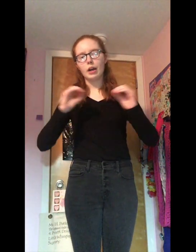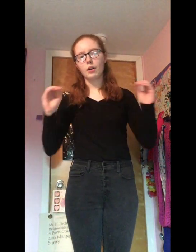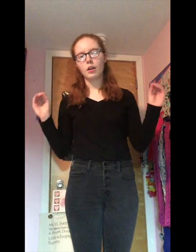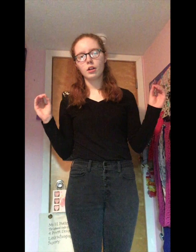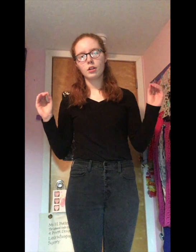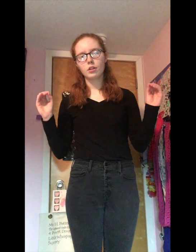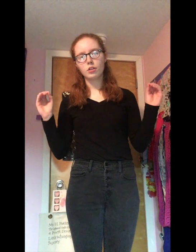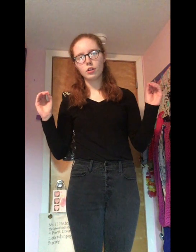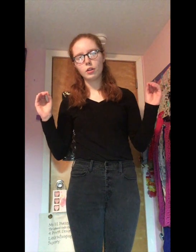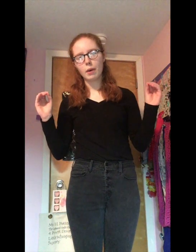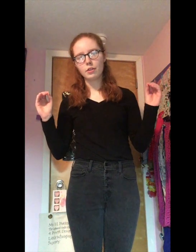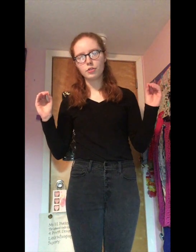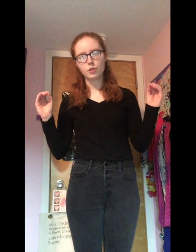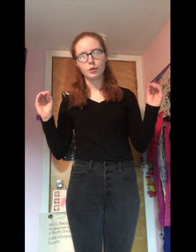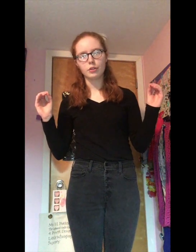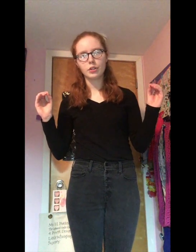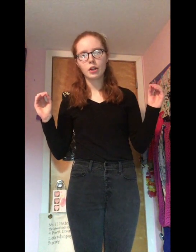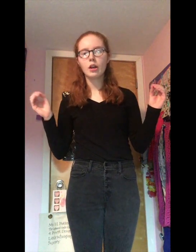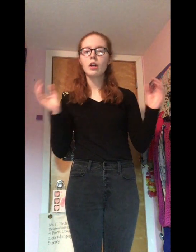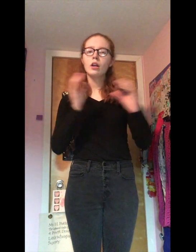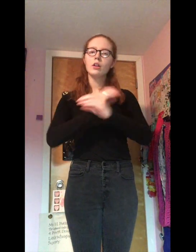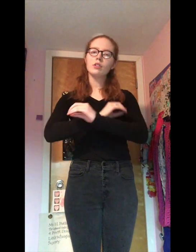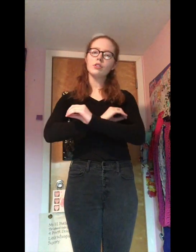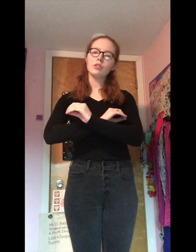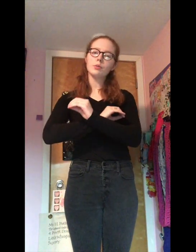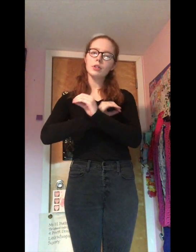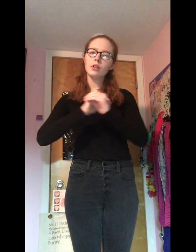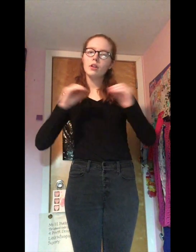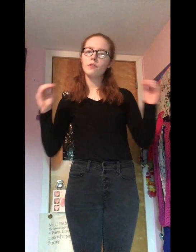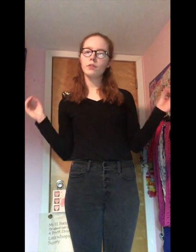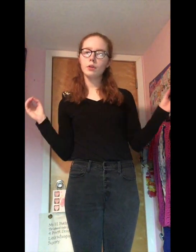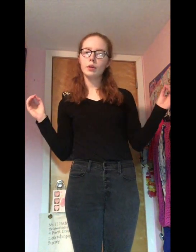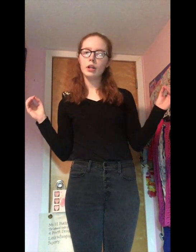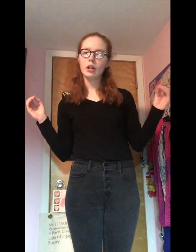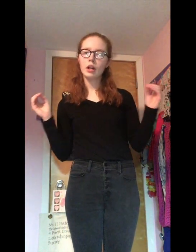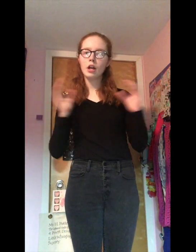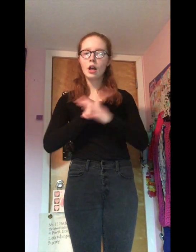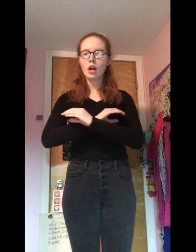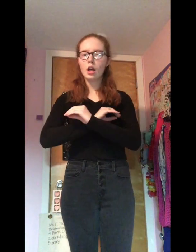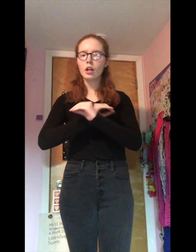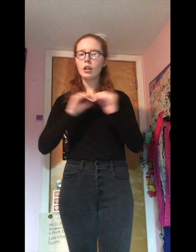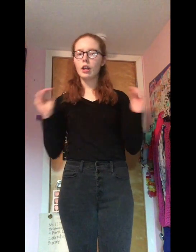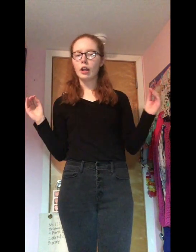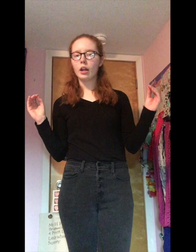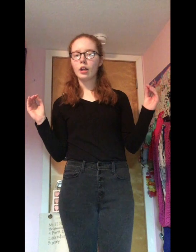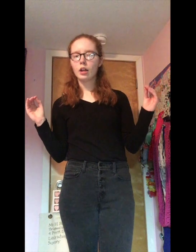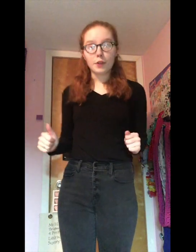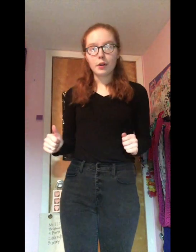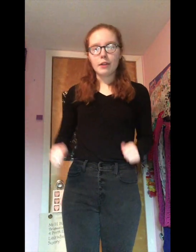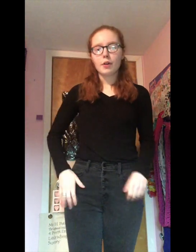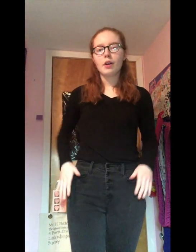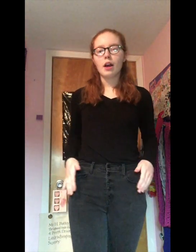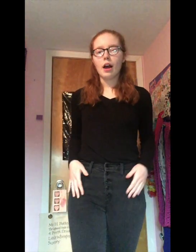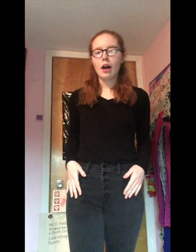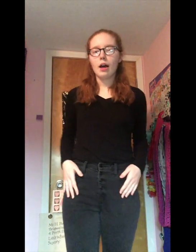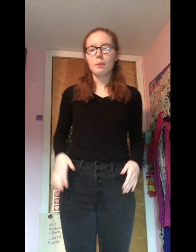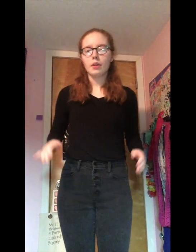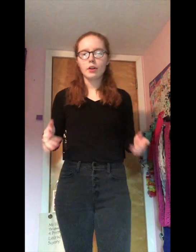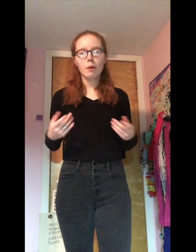out to a little past your shoulders. It's just a real fluid none. For grave, there are a couple